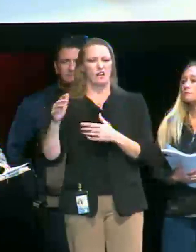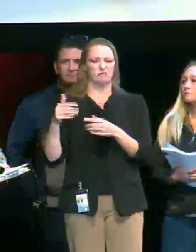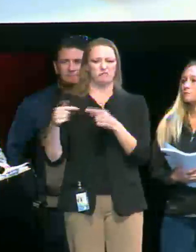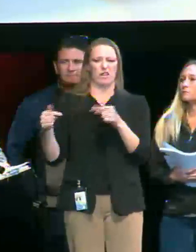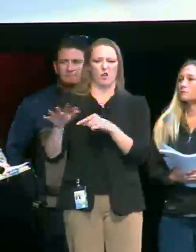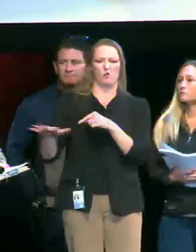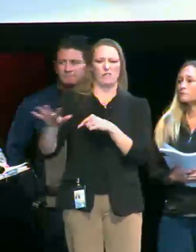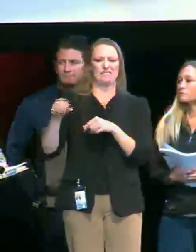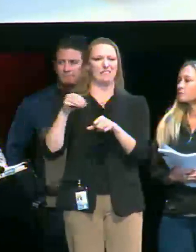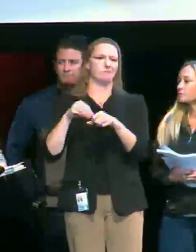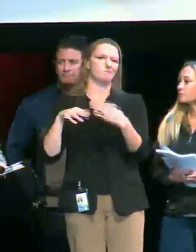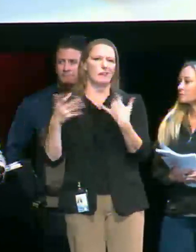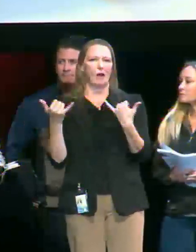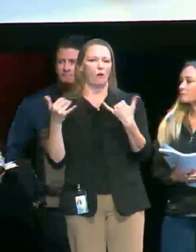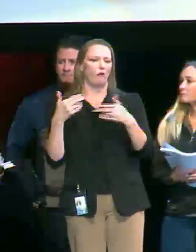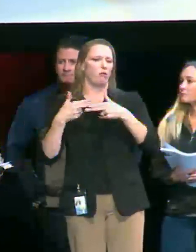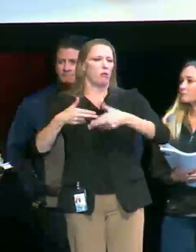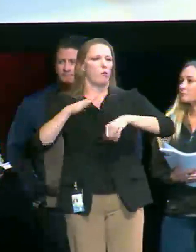is now the warning zone,